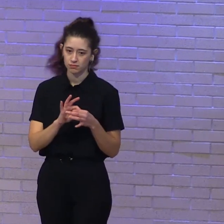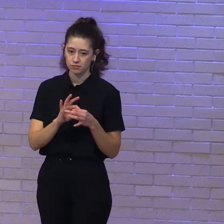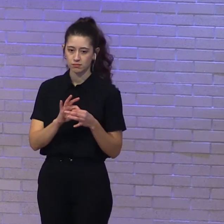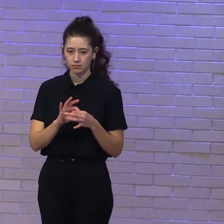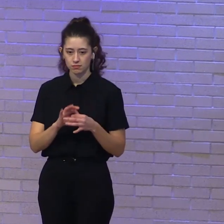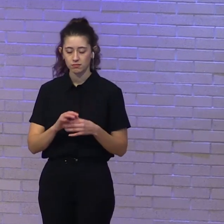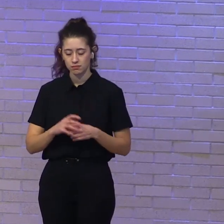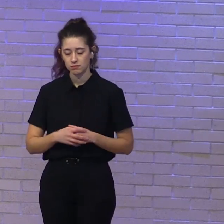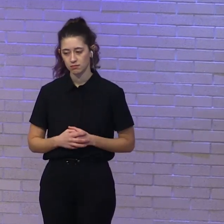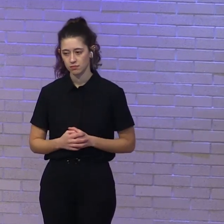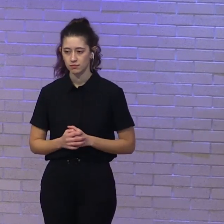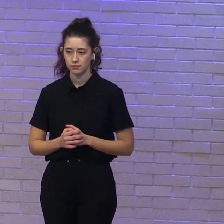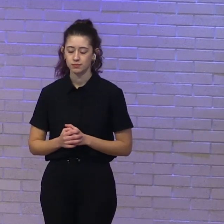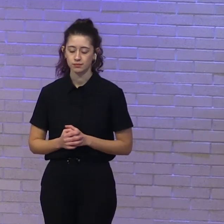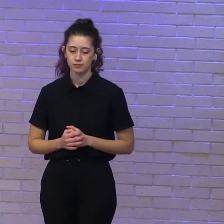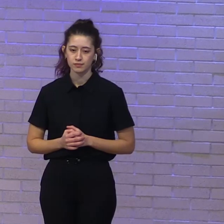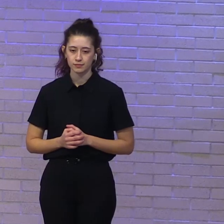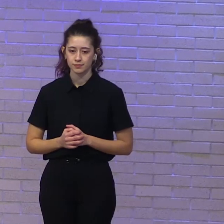to somebody far away.